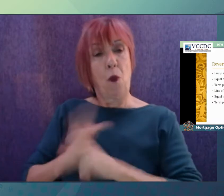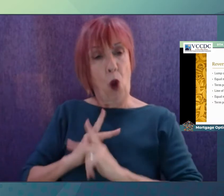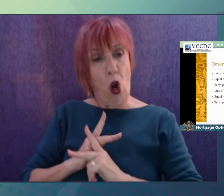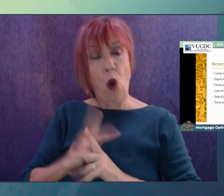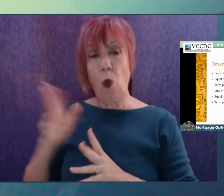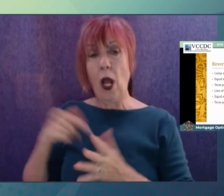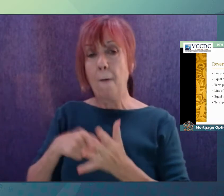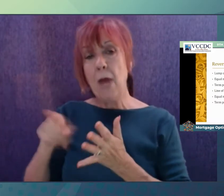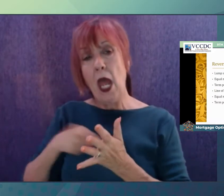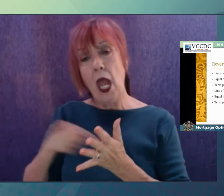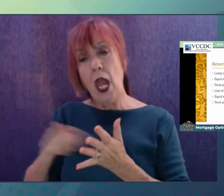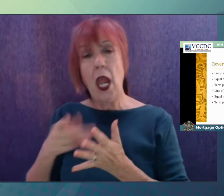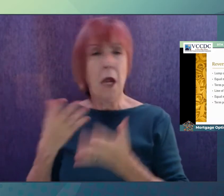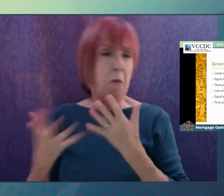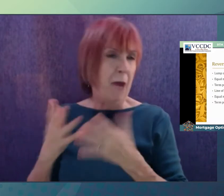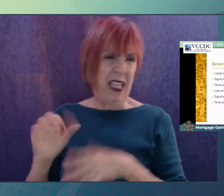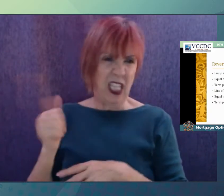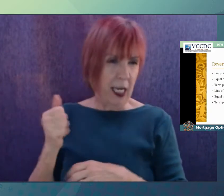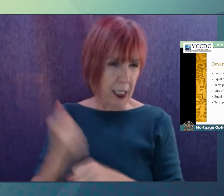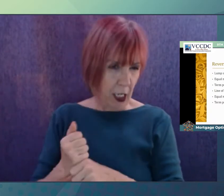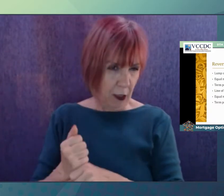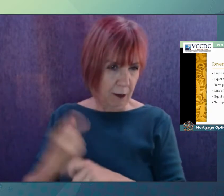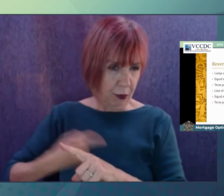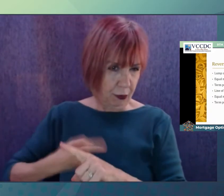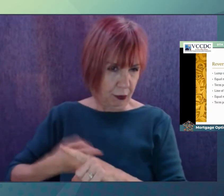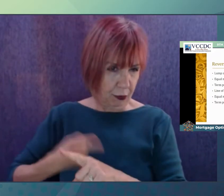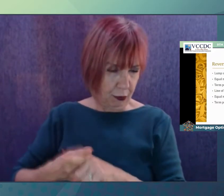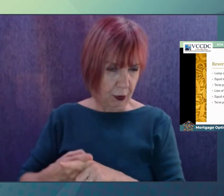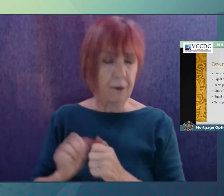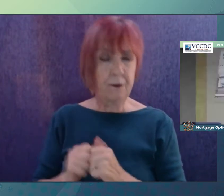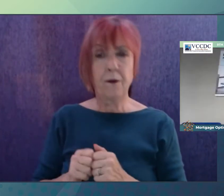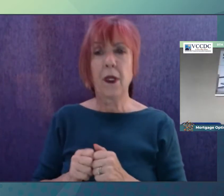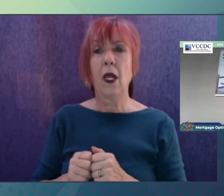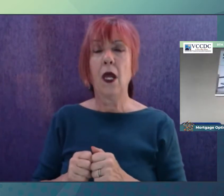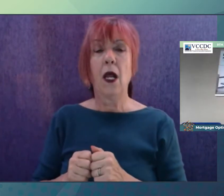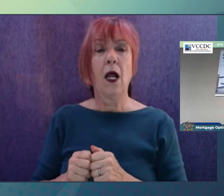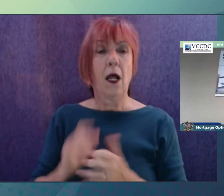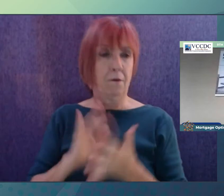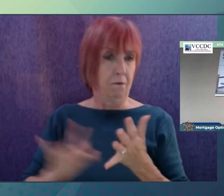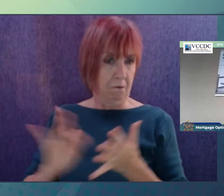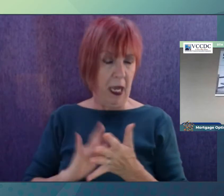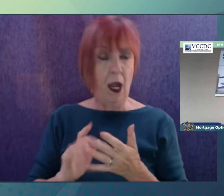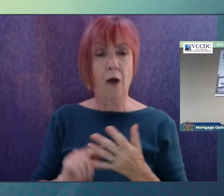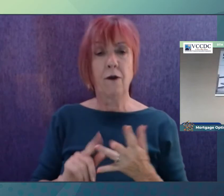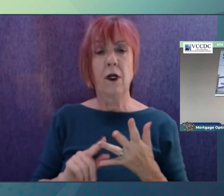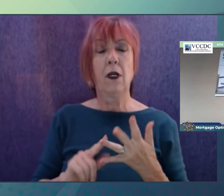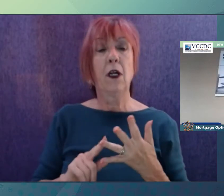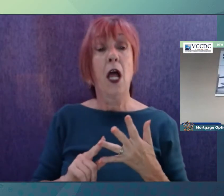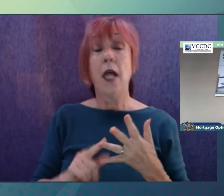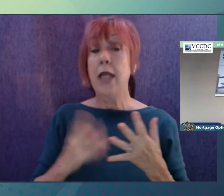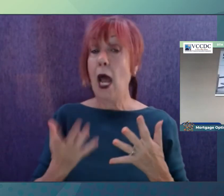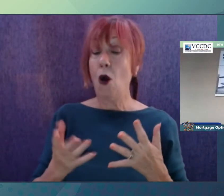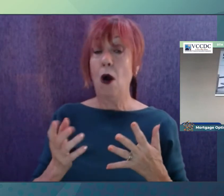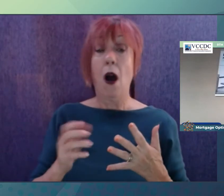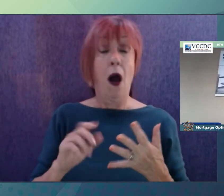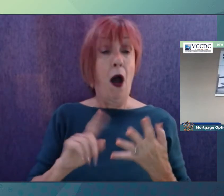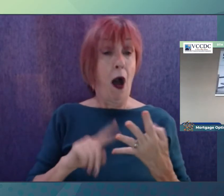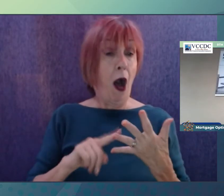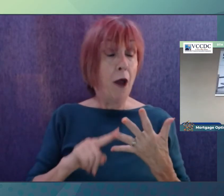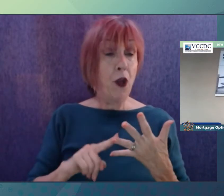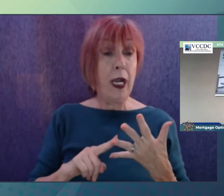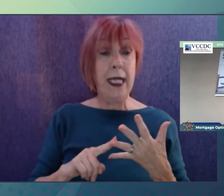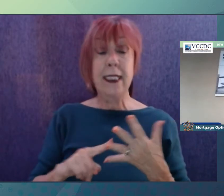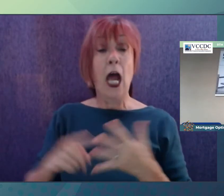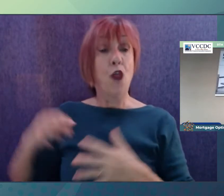choosing, such as 10 years. Fourth is through a line of credit. Money is available for the homeowner to borrow as needed. The homeowner only